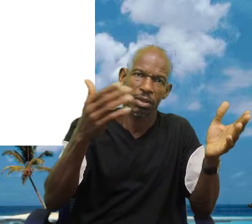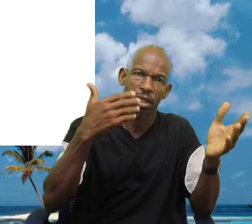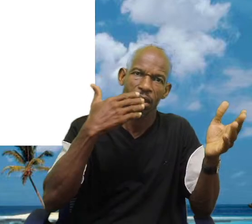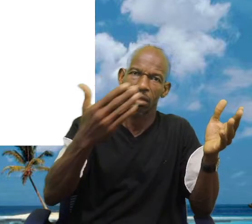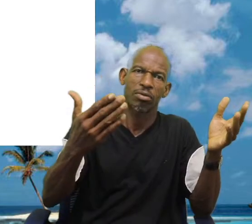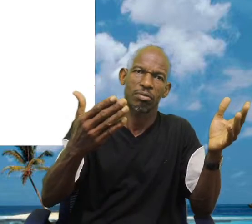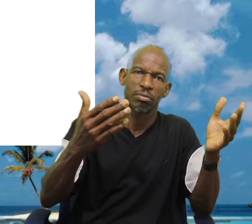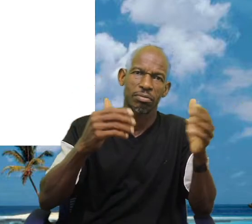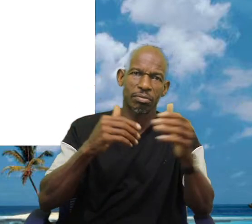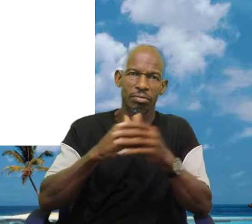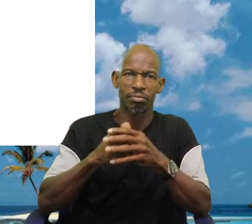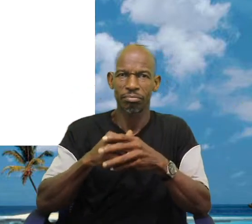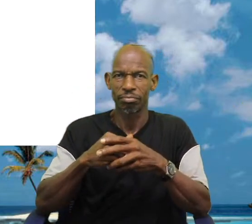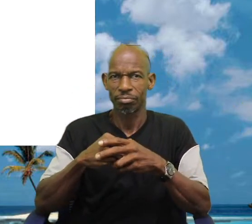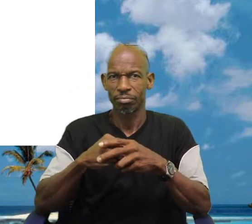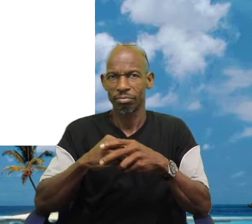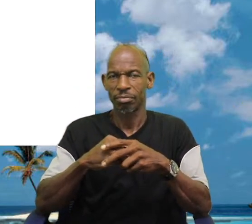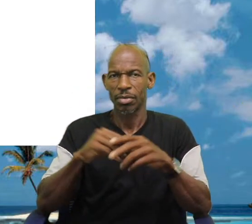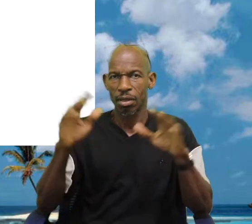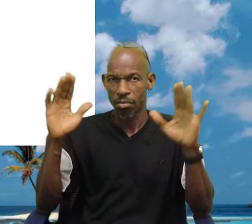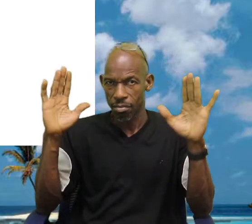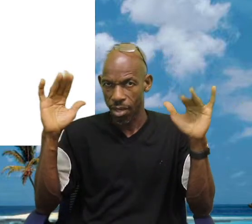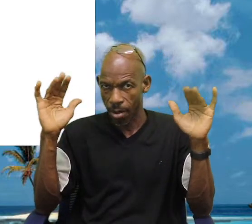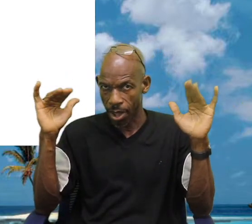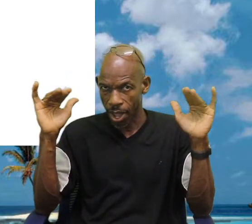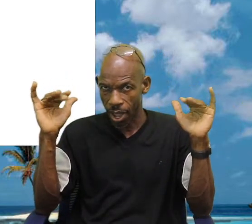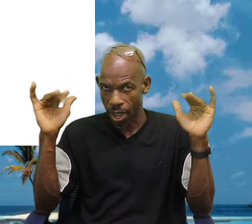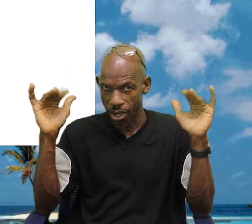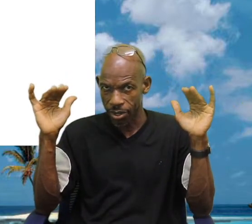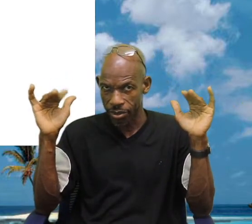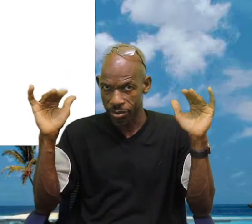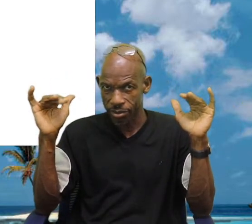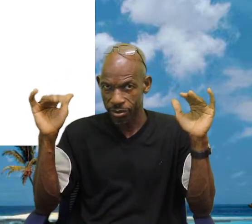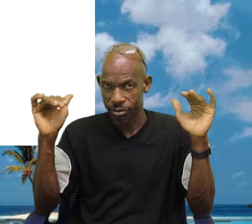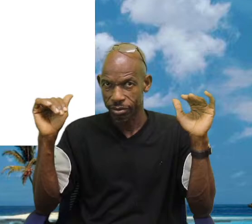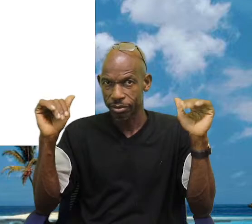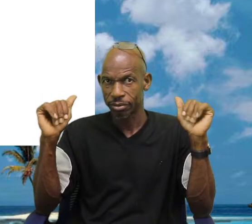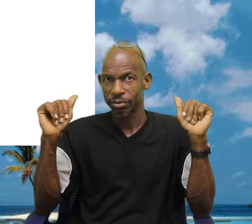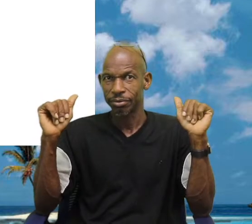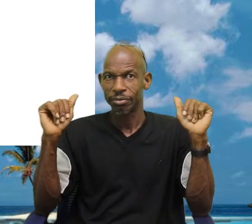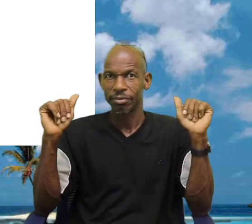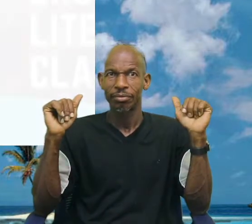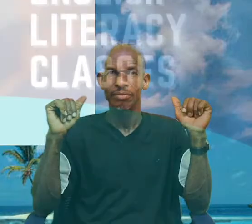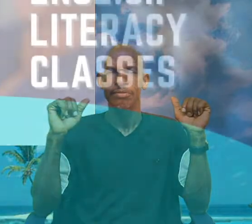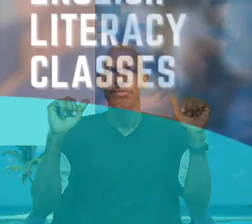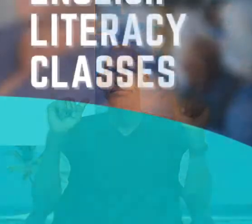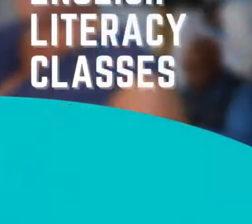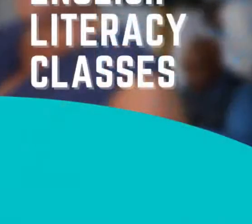So I want to say goodbye and have a good evening, everyone. Bye-bye.